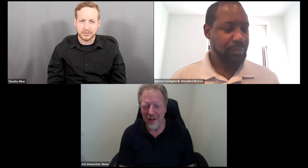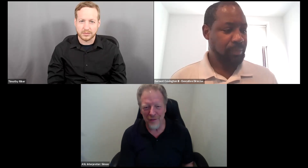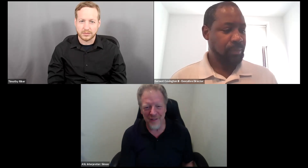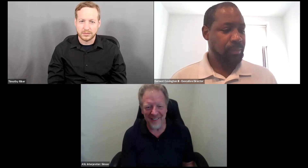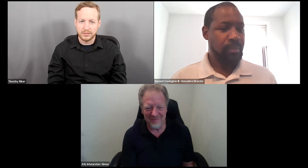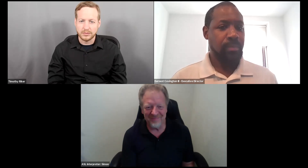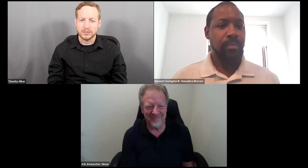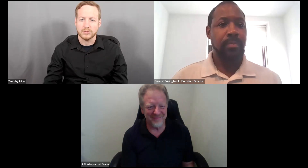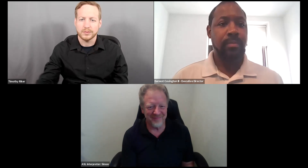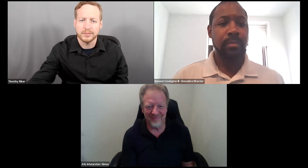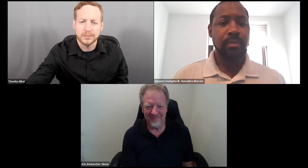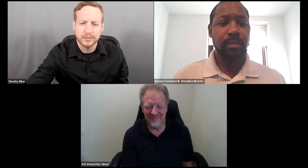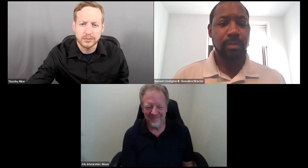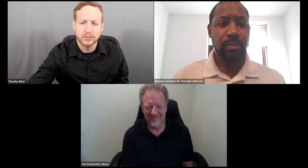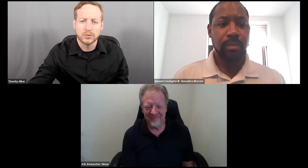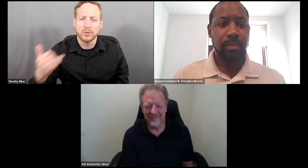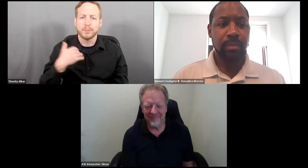Okay, thank you for that.